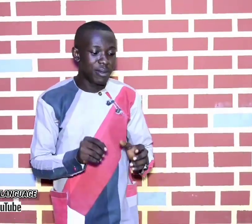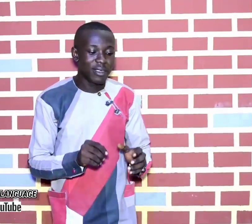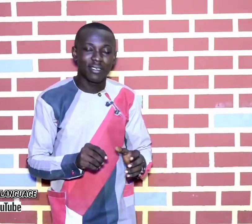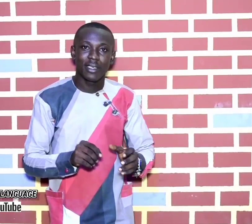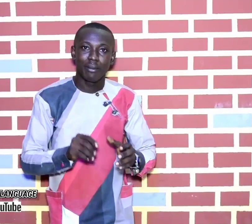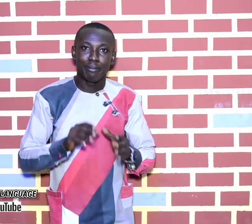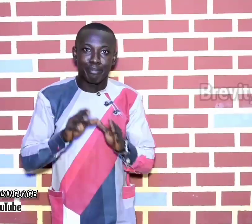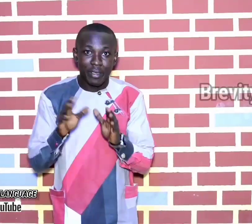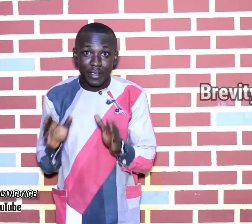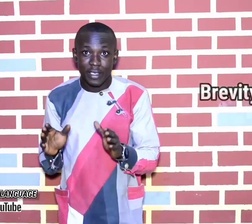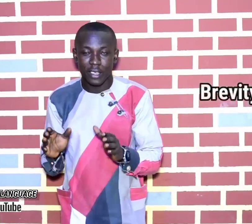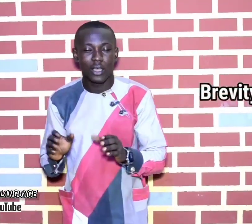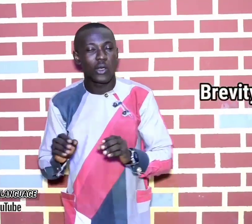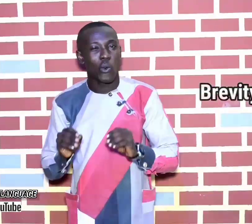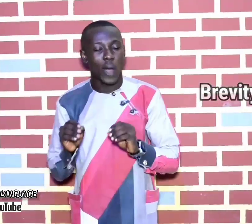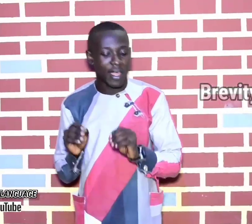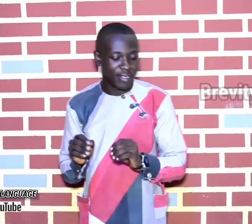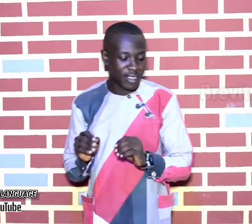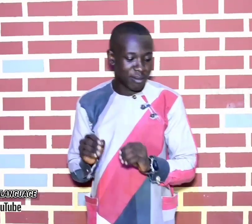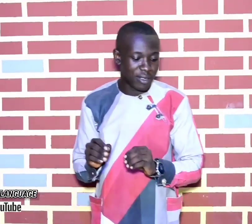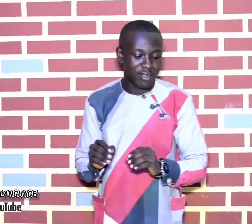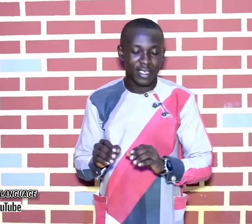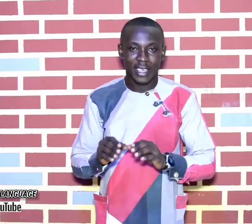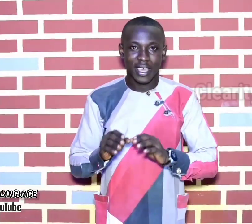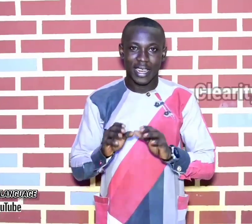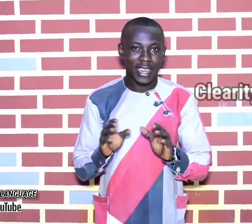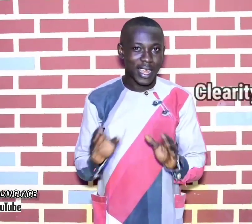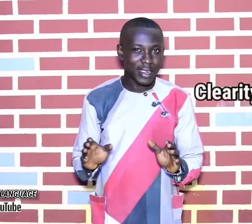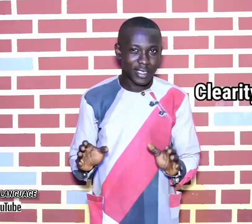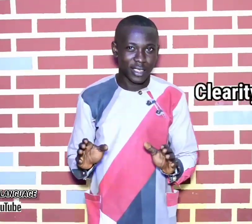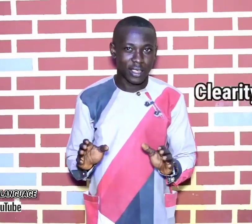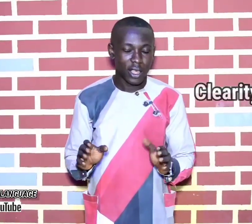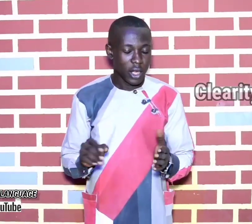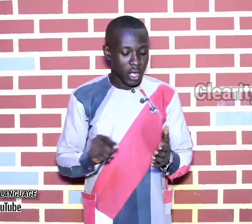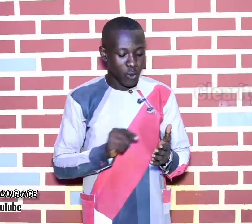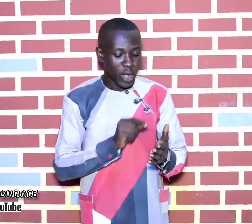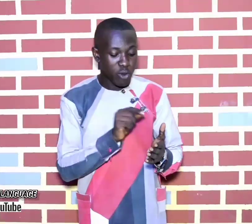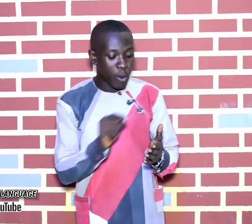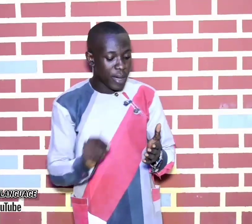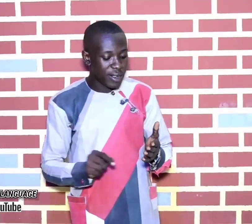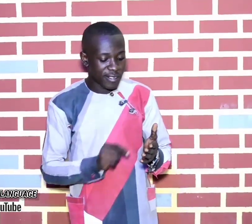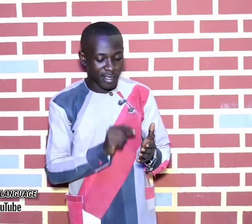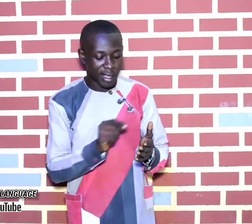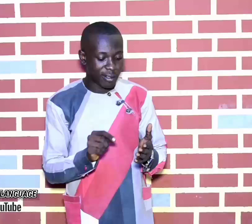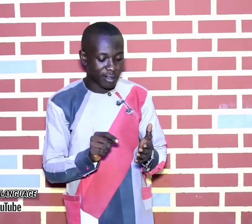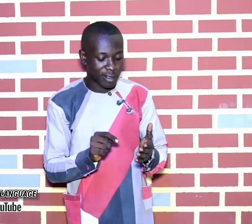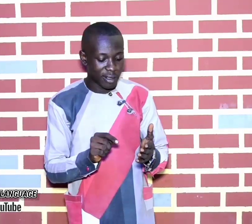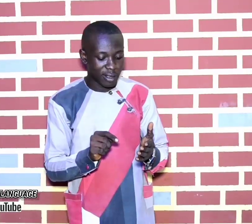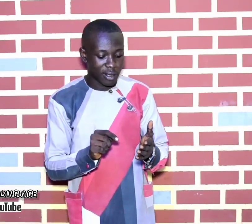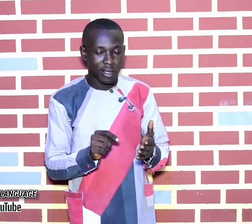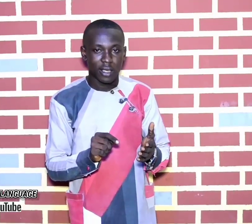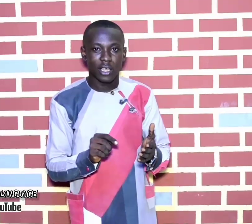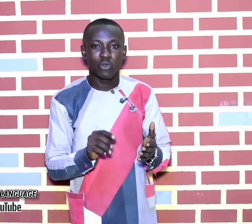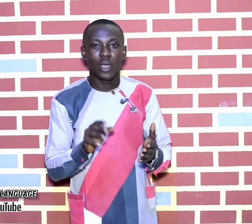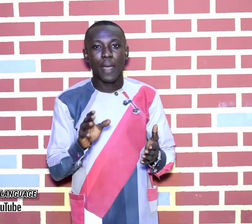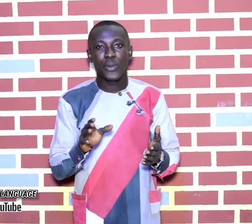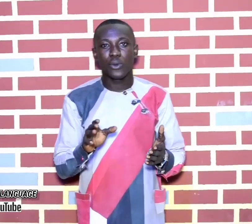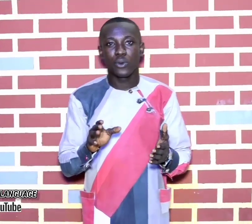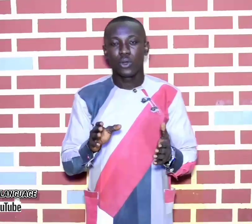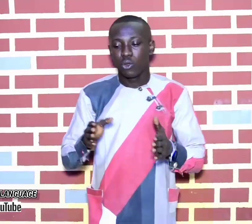means brevity, while C means clarity. When you obey these signs, it will help you to